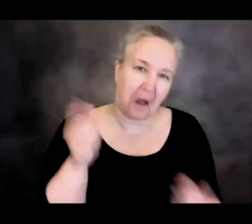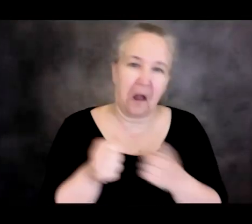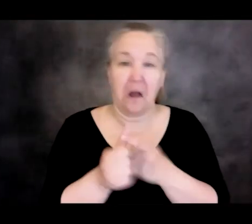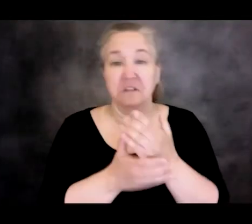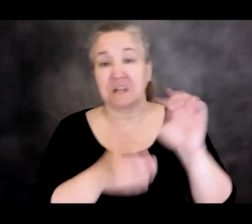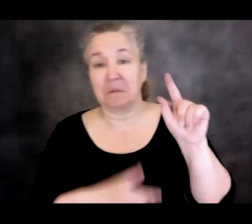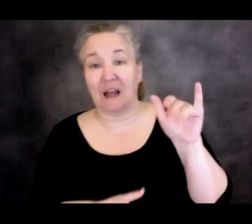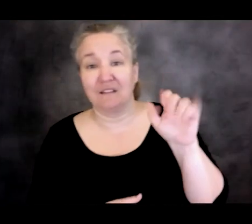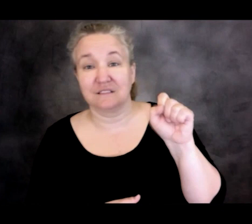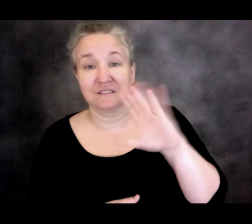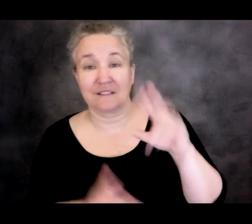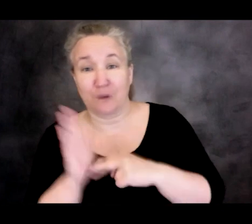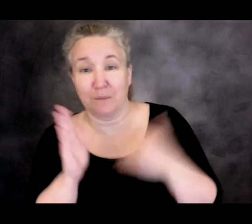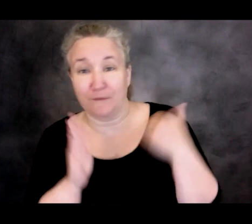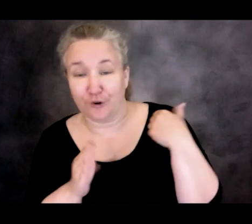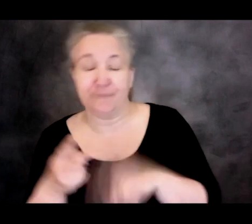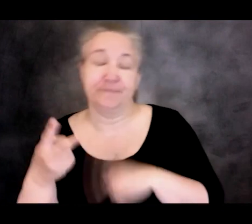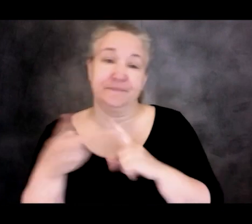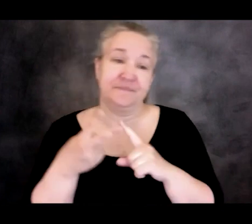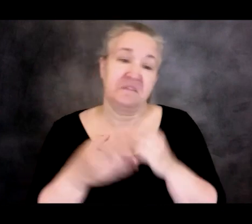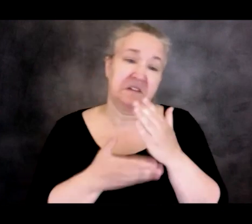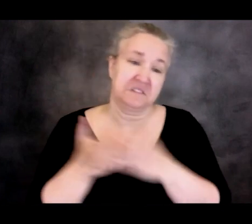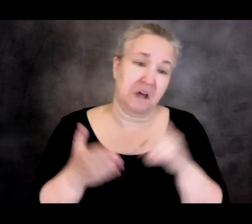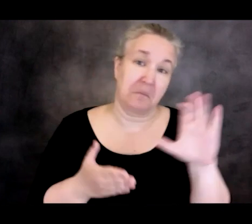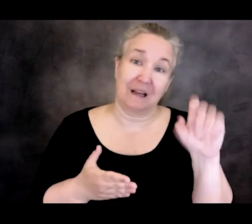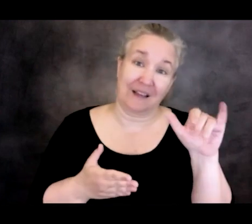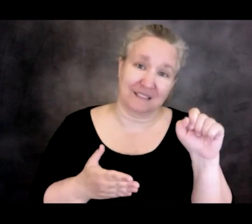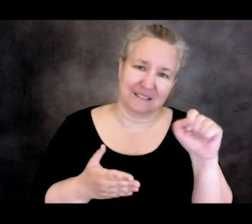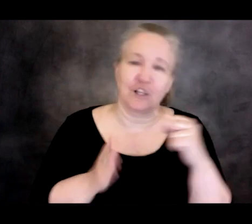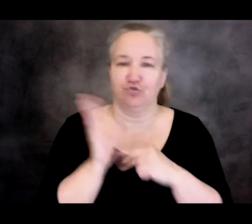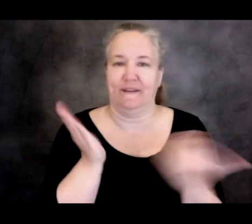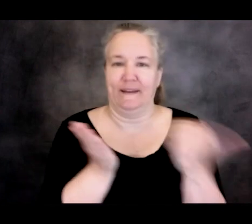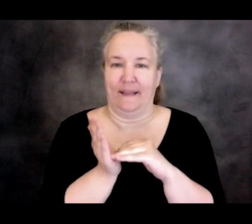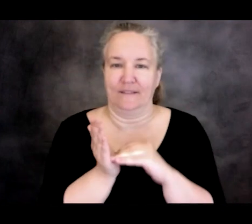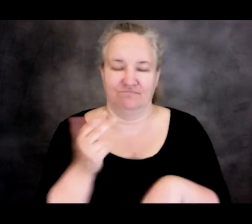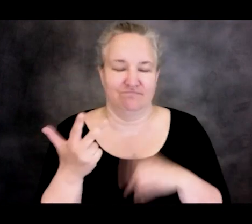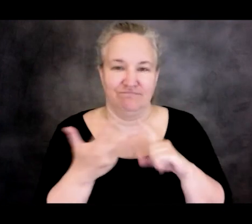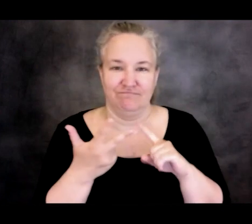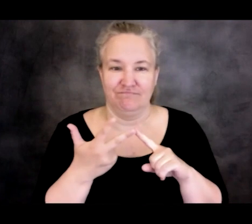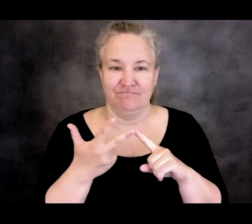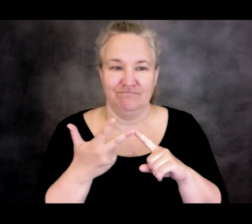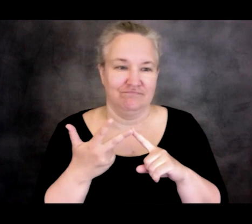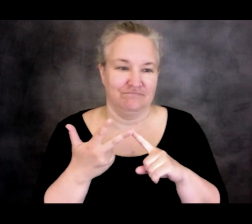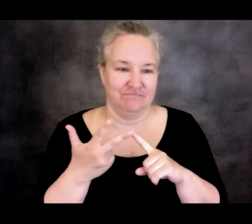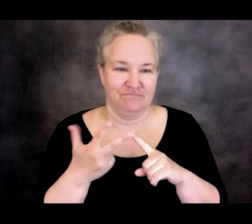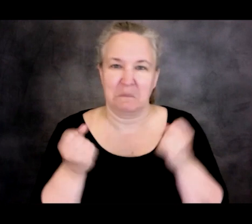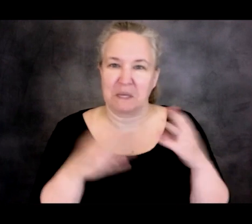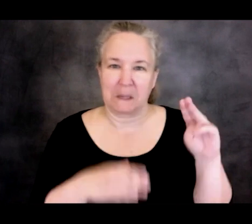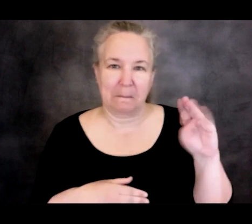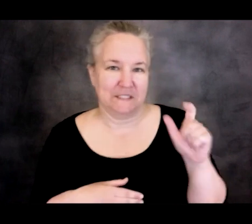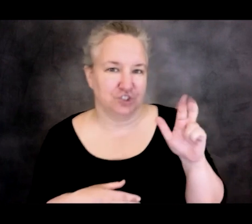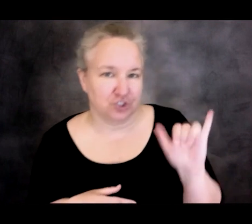never read. Some classics that I reread, a lot of mysteries.